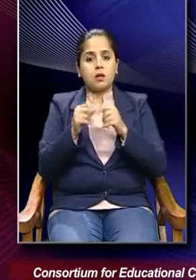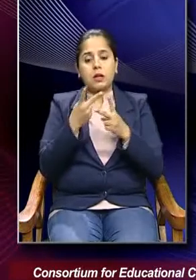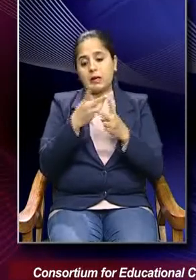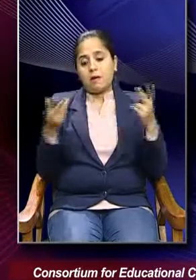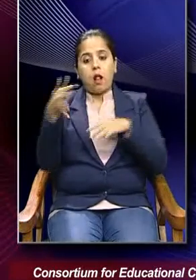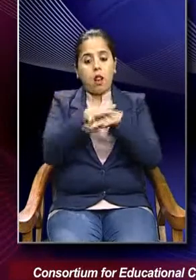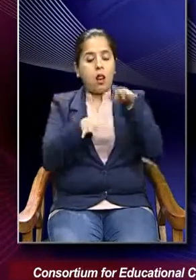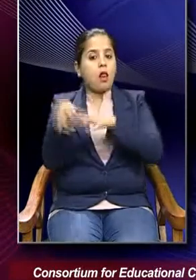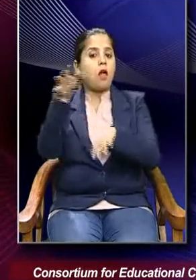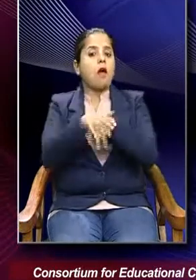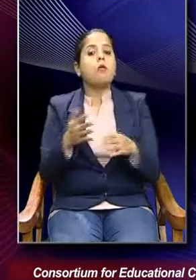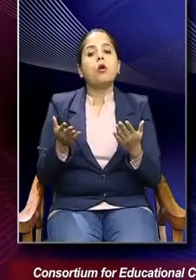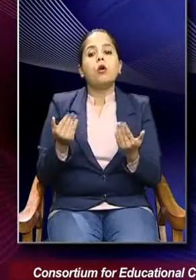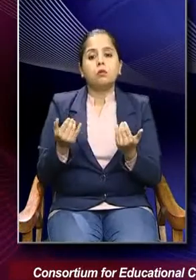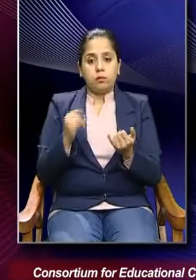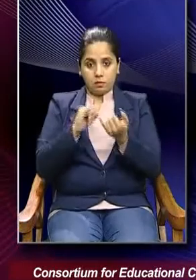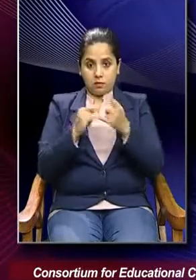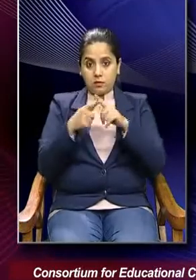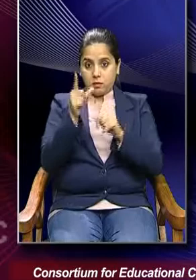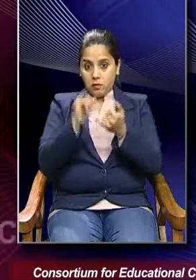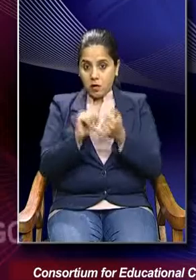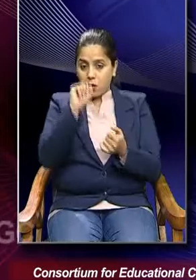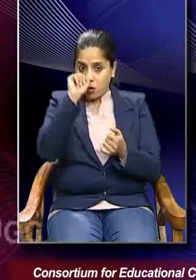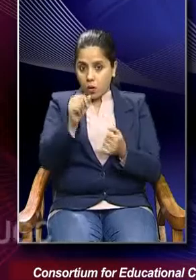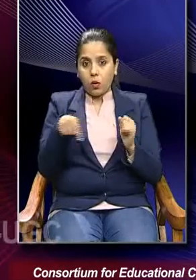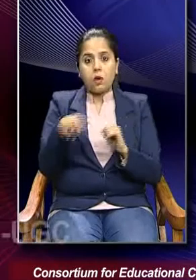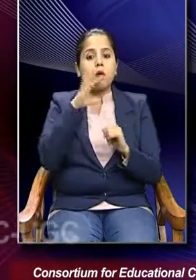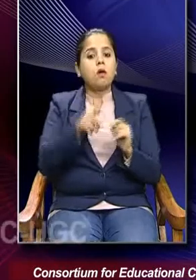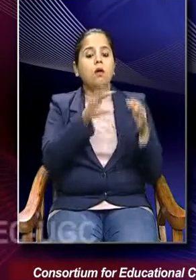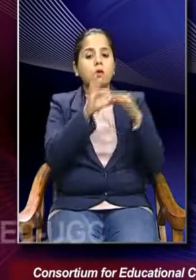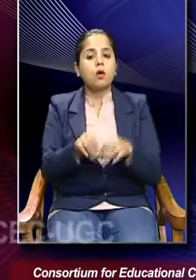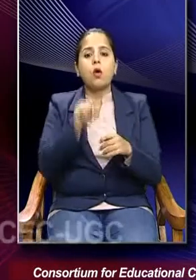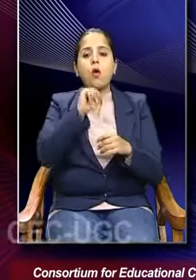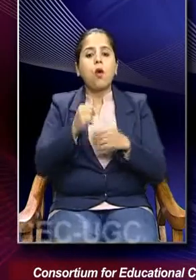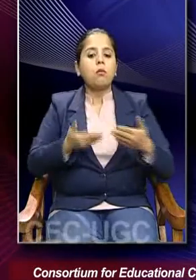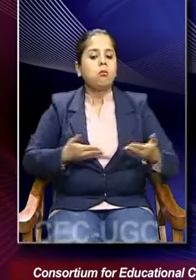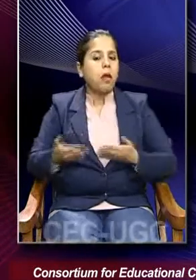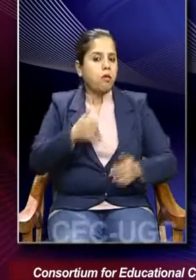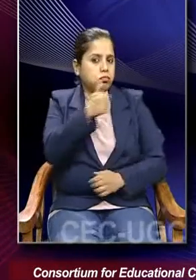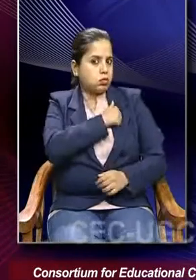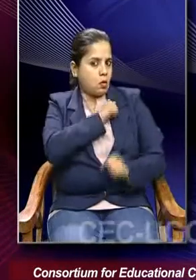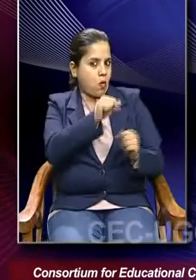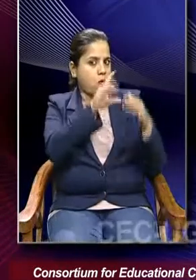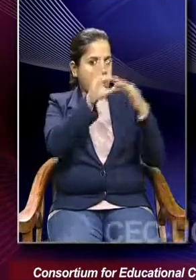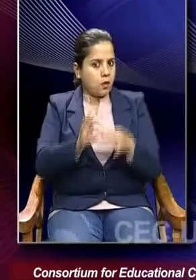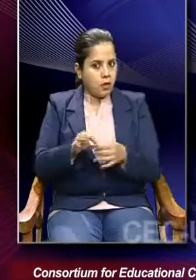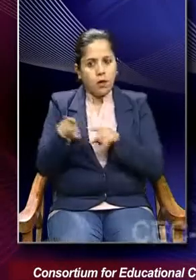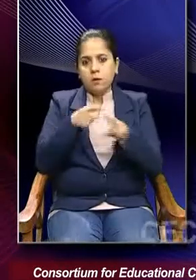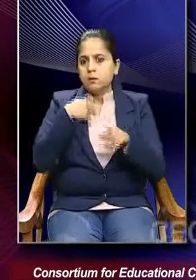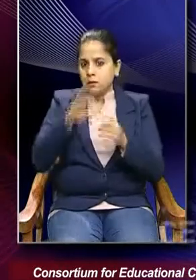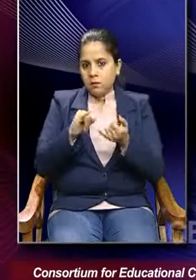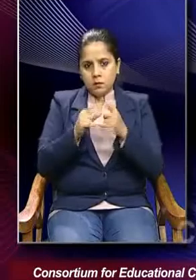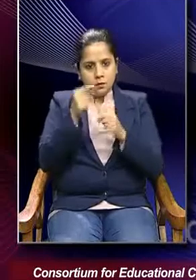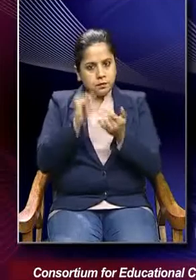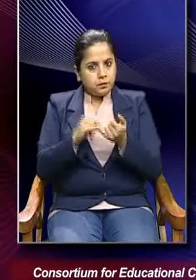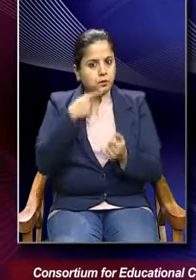time, and each status is there attributed with a role. So, we kind of have a status